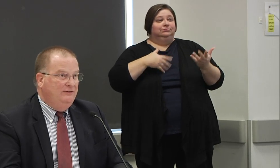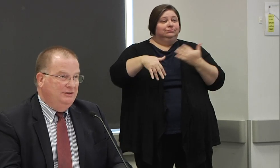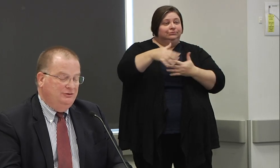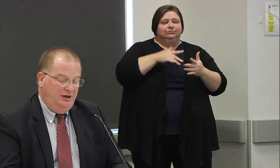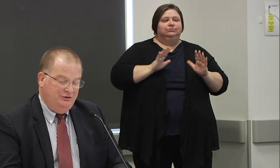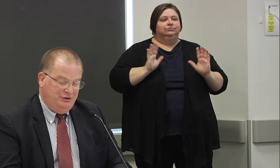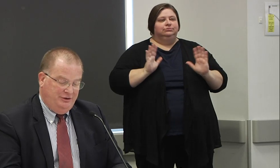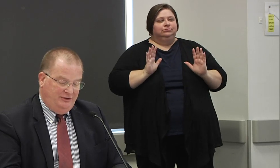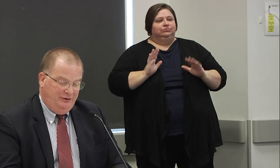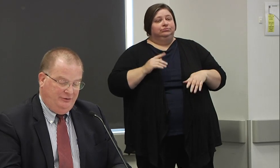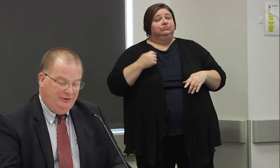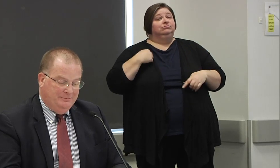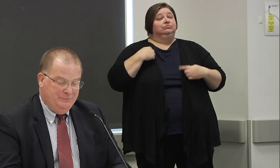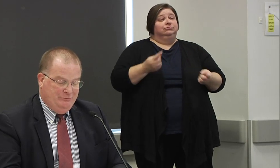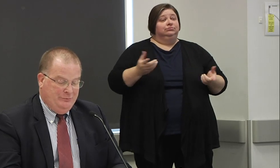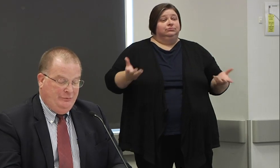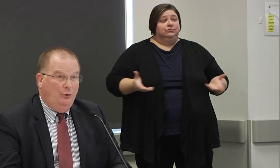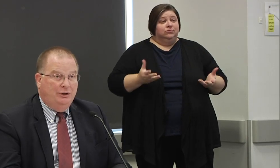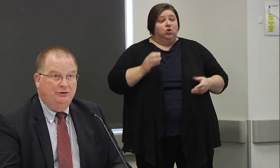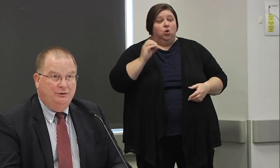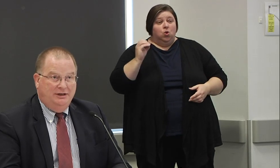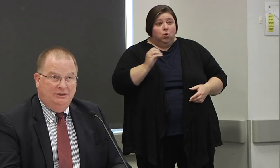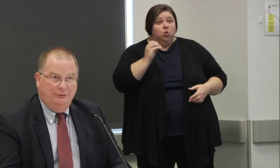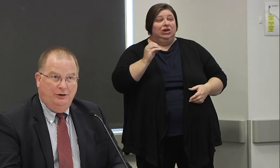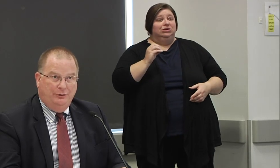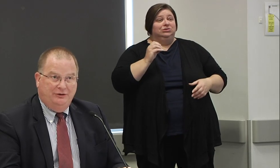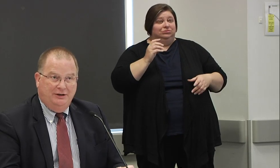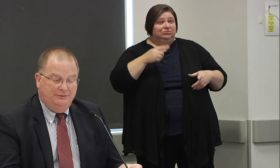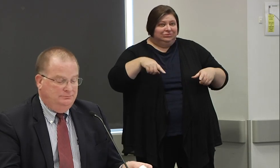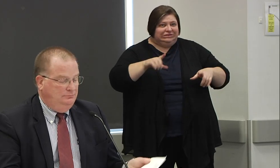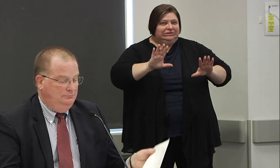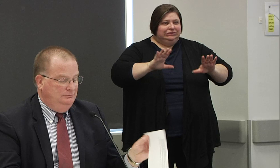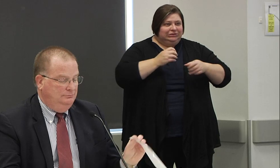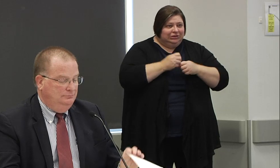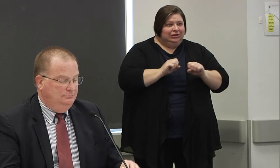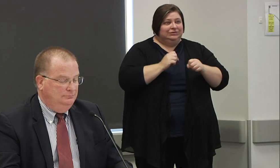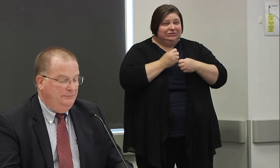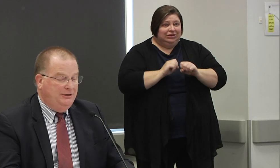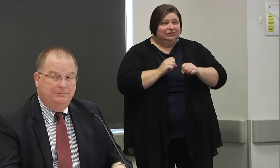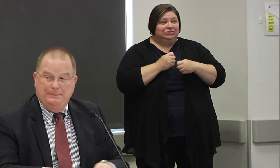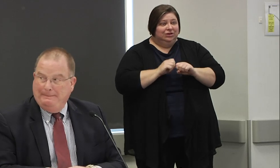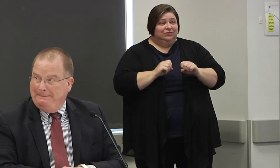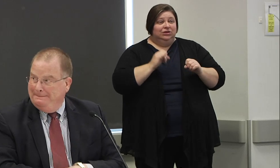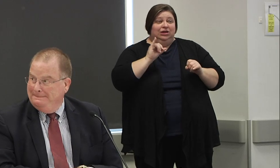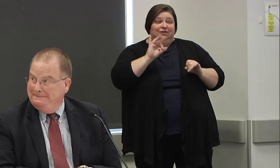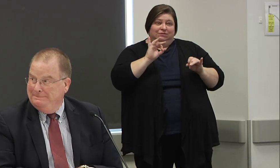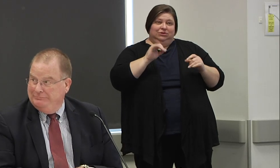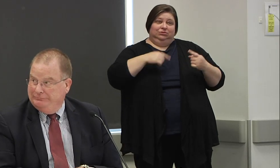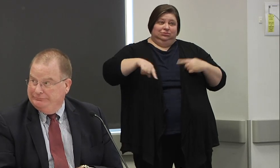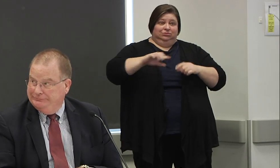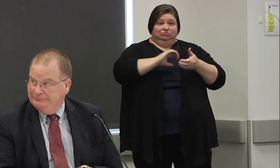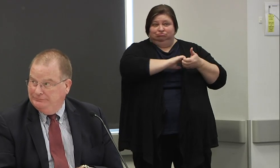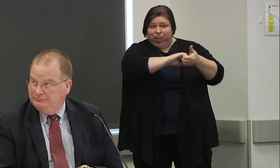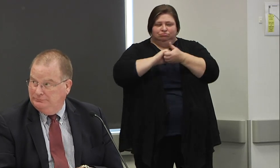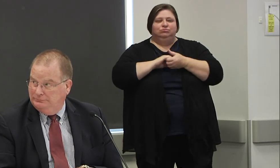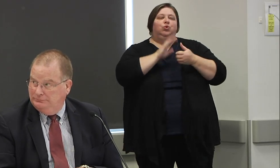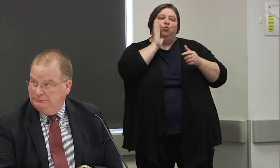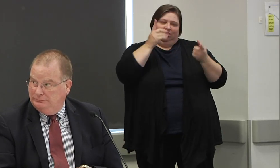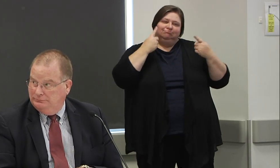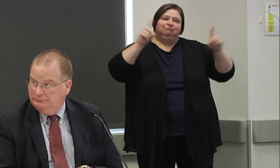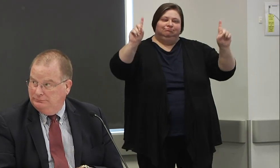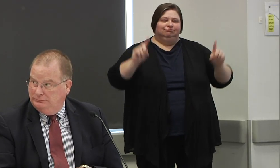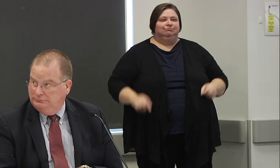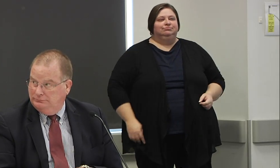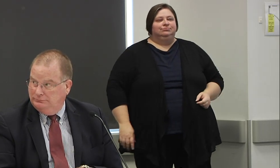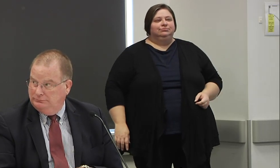in uncharted territory. We can do it again if we all work together. Thank you. Thank you. Thank you, Director Allen. I think we're